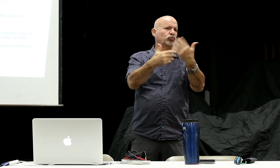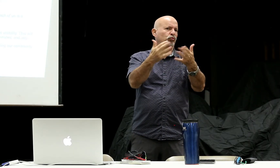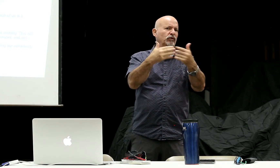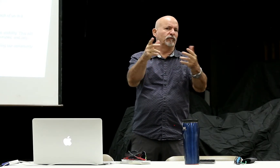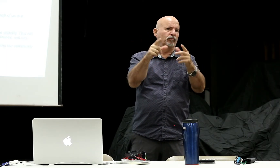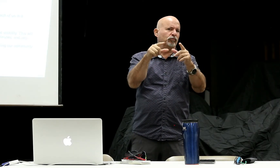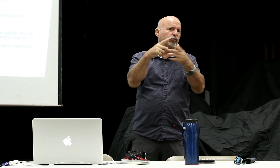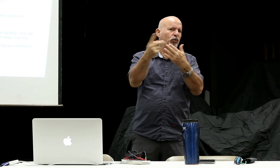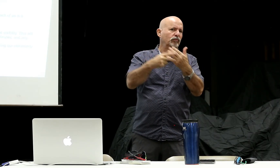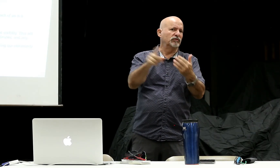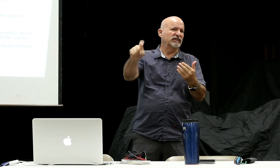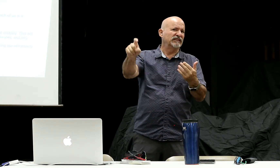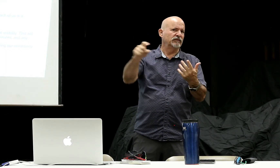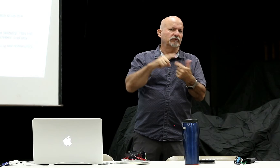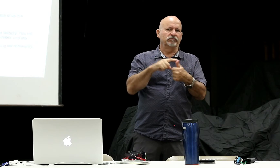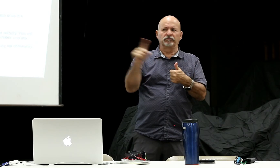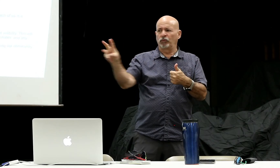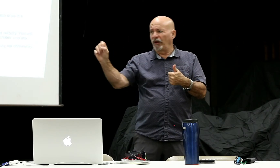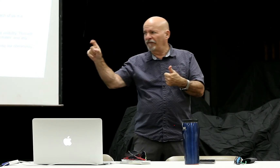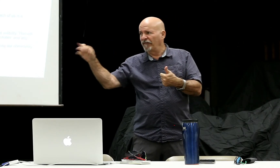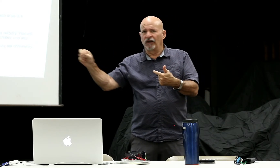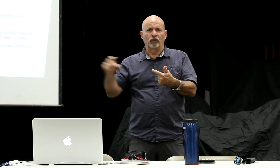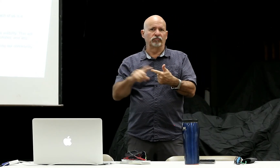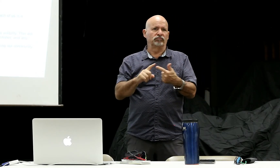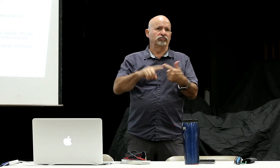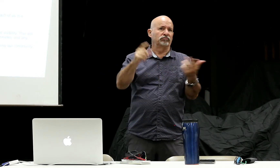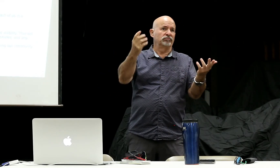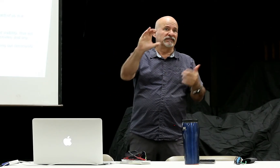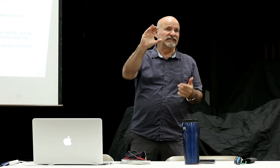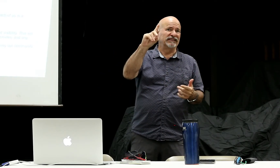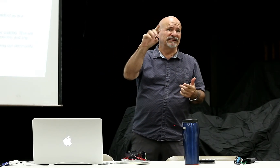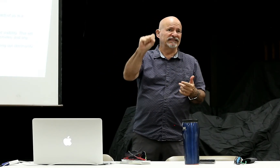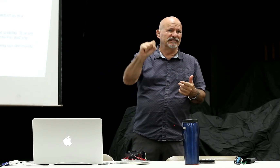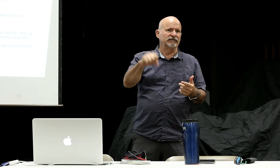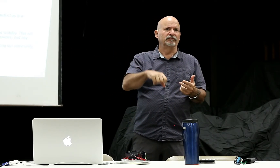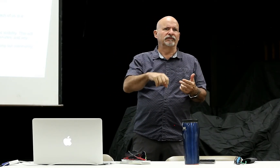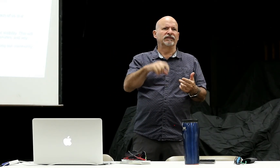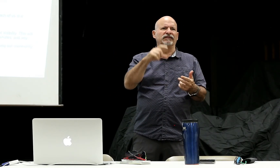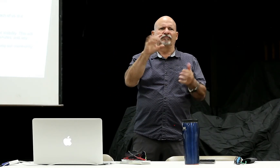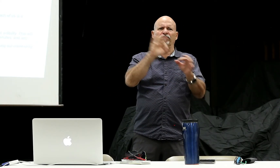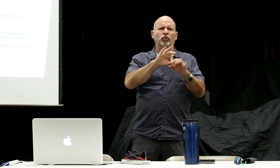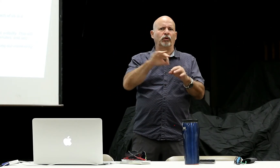like if an interpreter is sent out on those types of jobs,